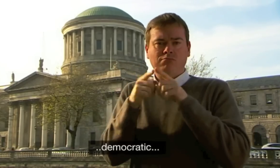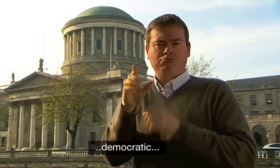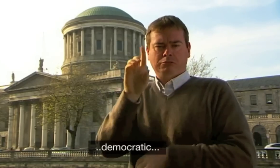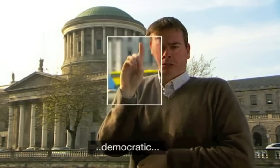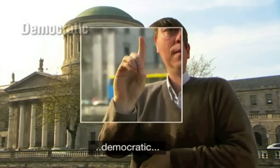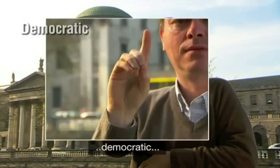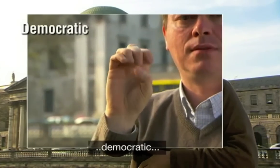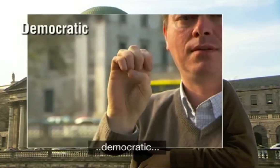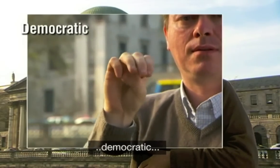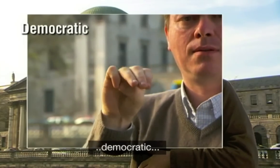democratic